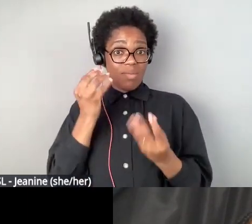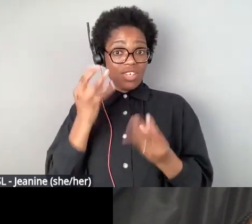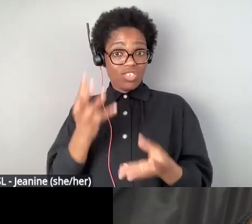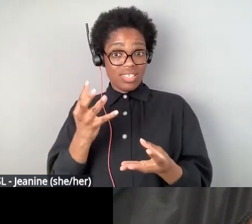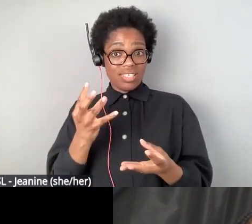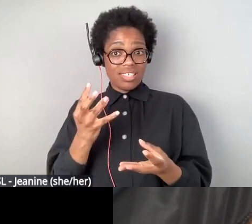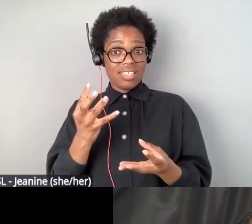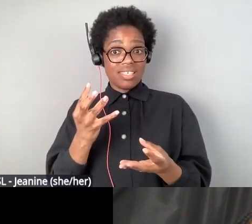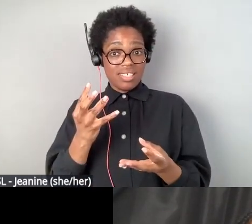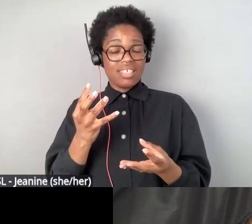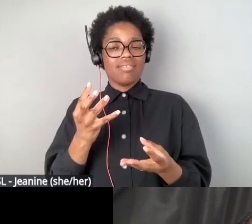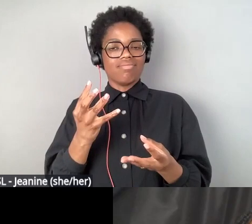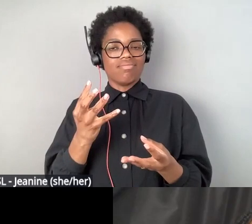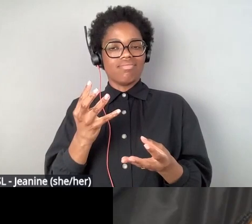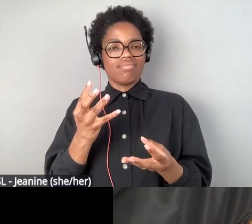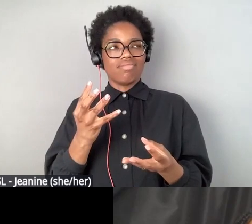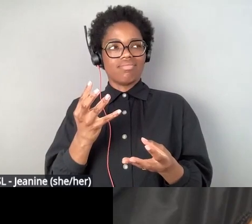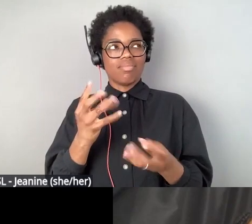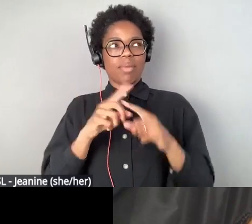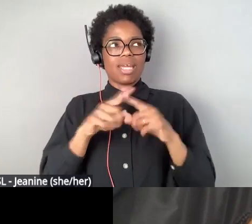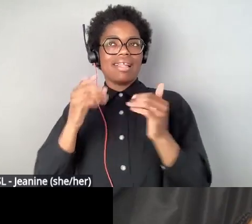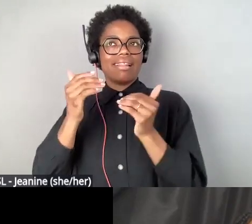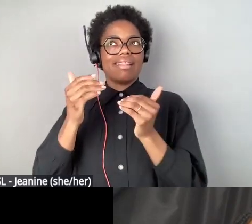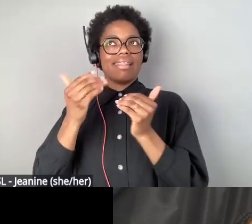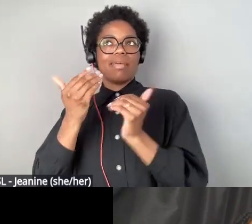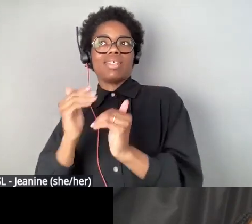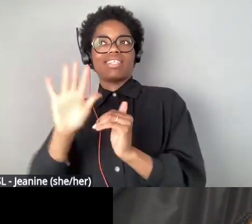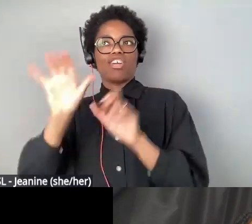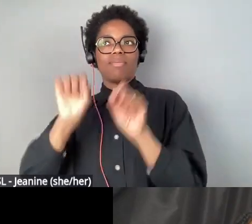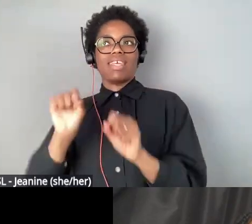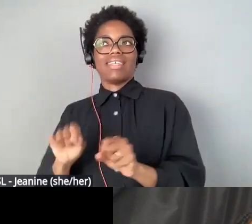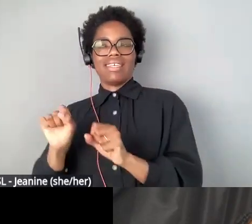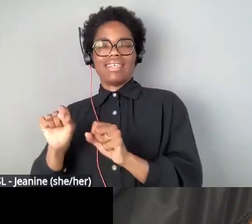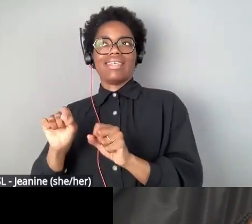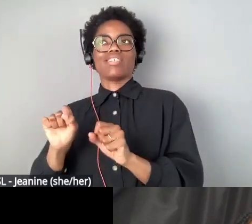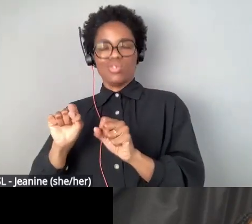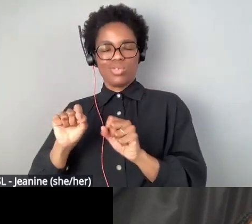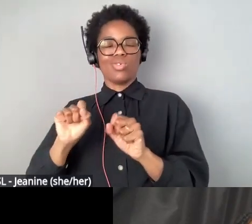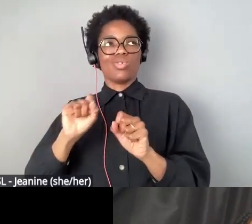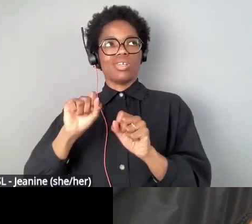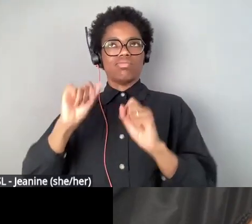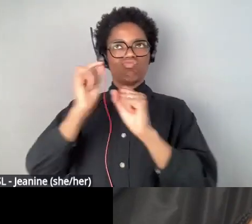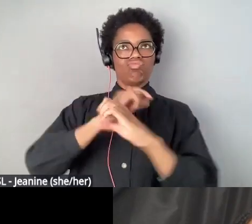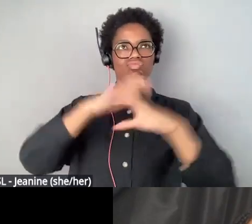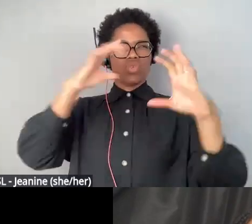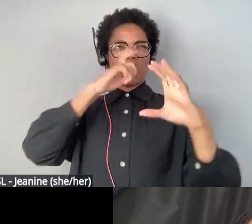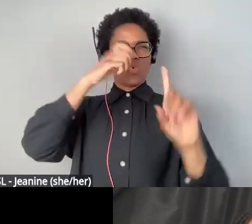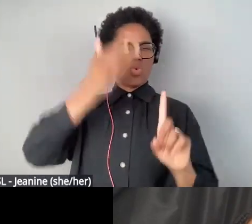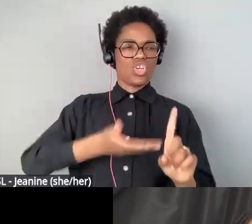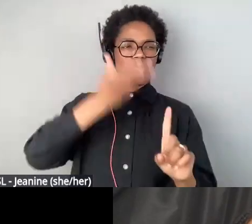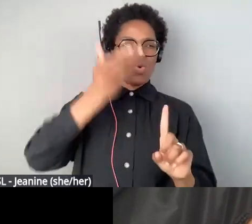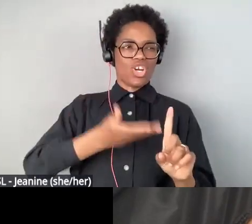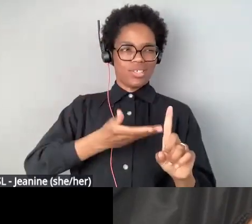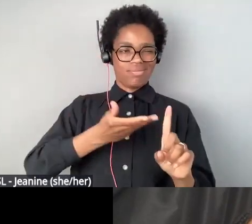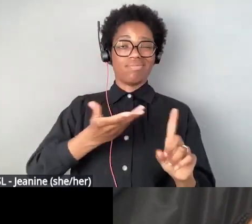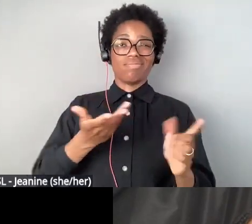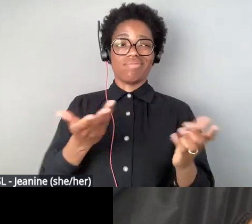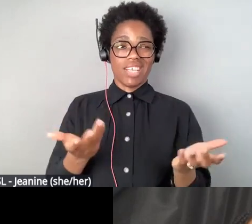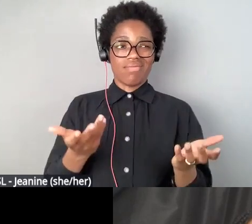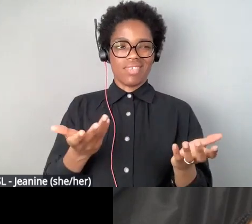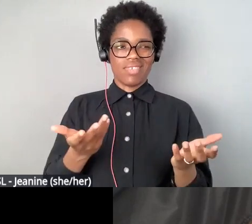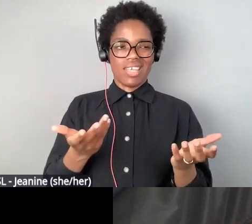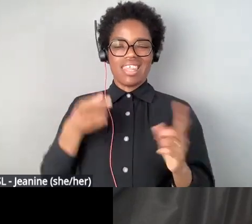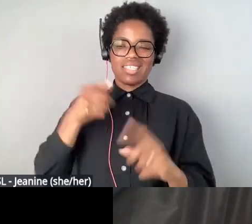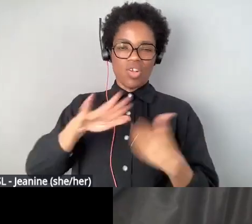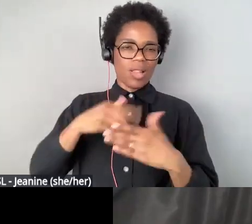you're seeing. I can't promise that they're going to stop doing it entirely, right? Again, this is about trust. It's